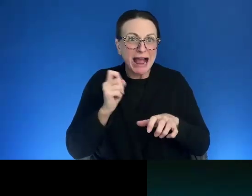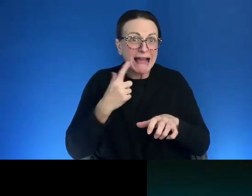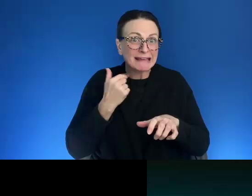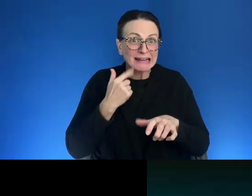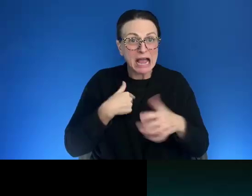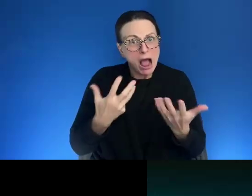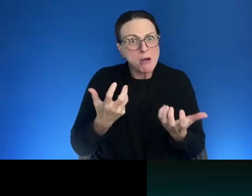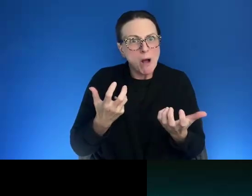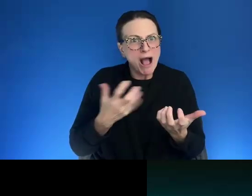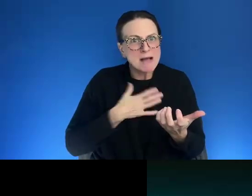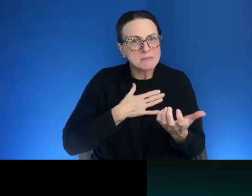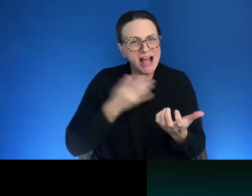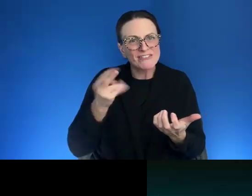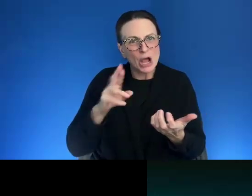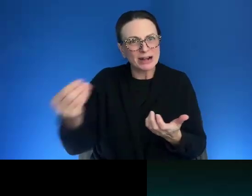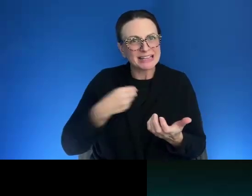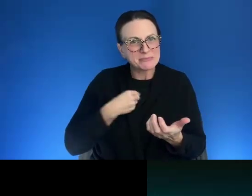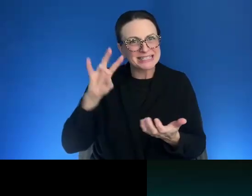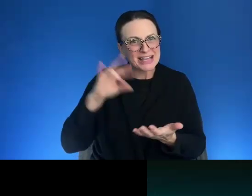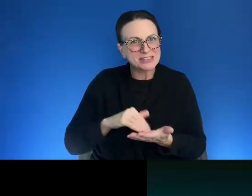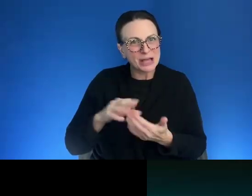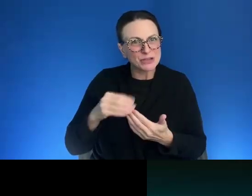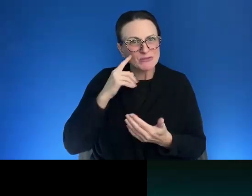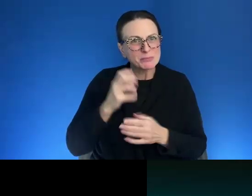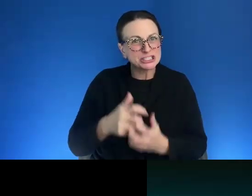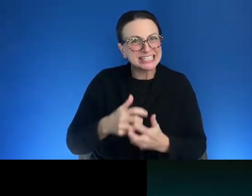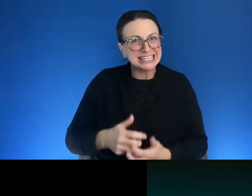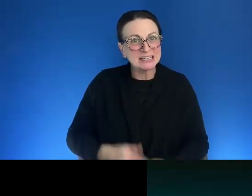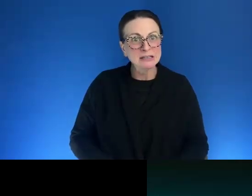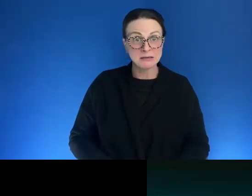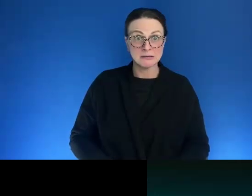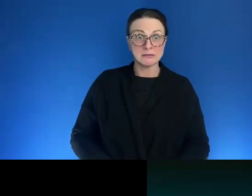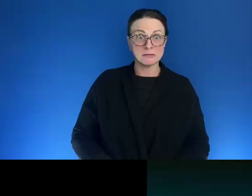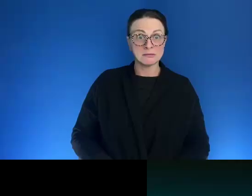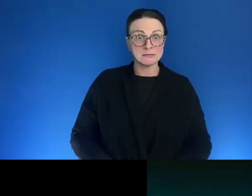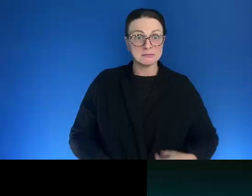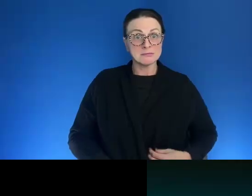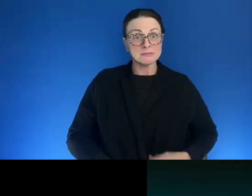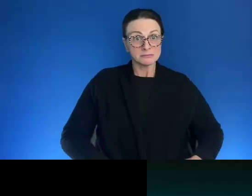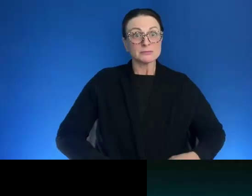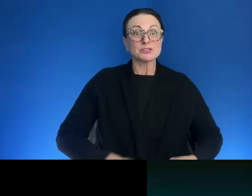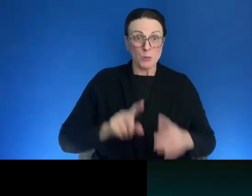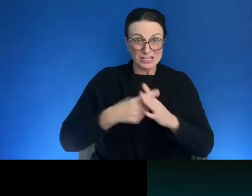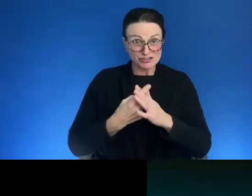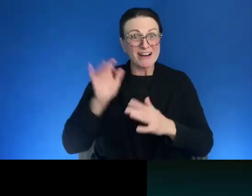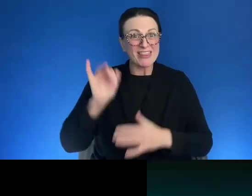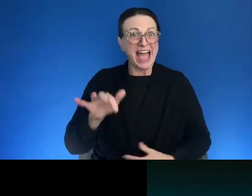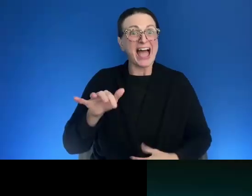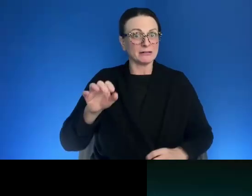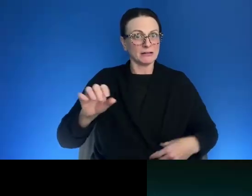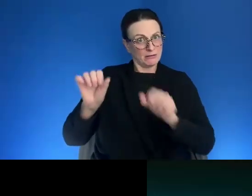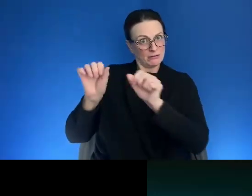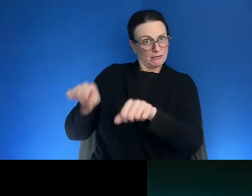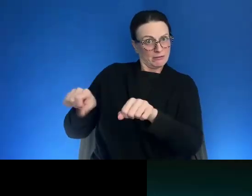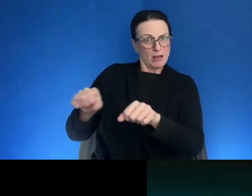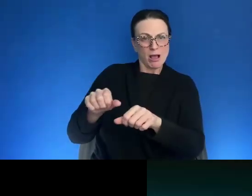I want my voc rehab agency to give me $7,000 for a machine. And so we started the feasibility process. She'd never